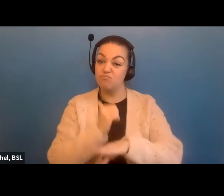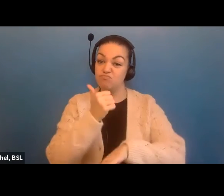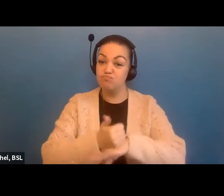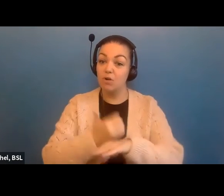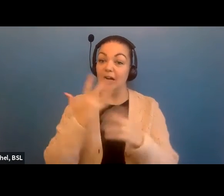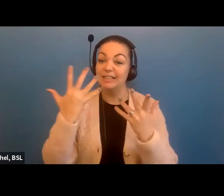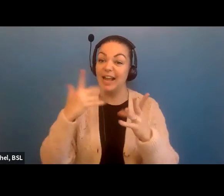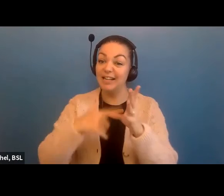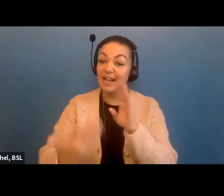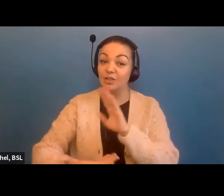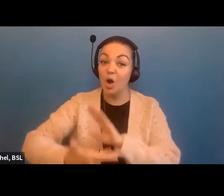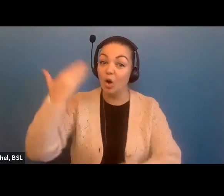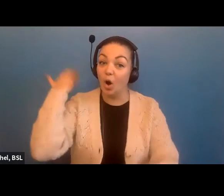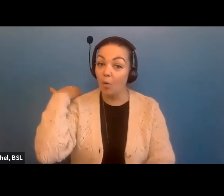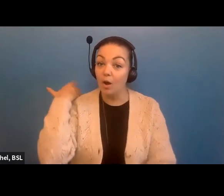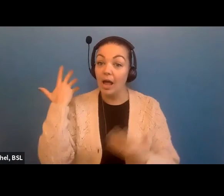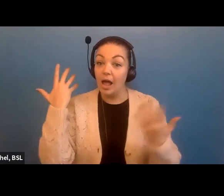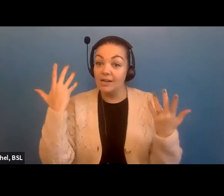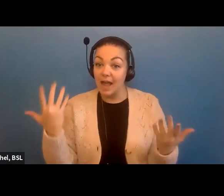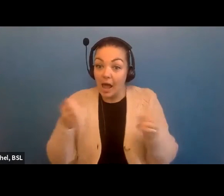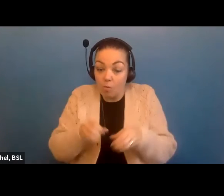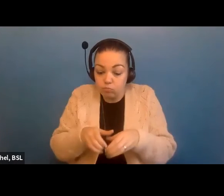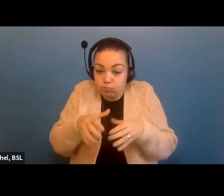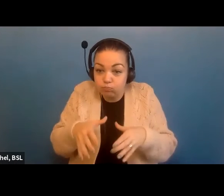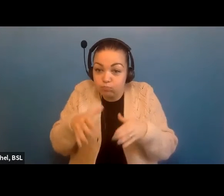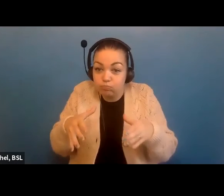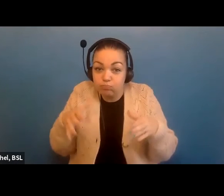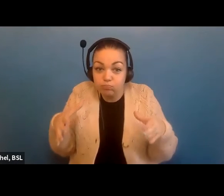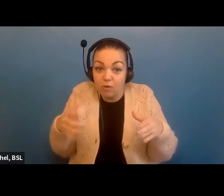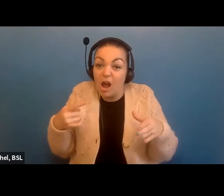years ago. It has over